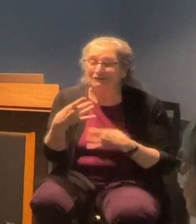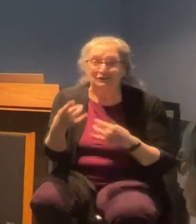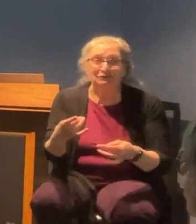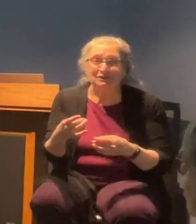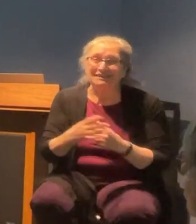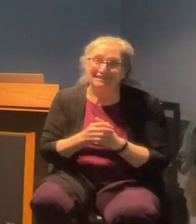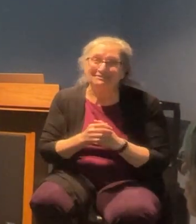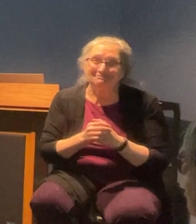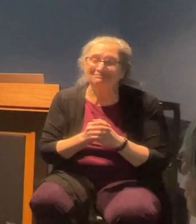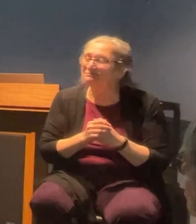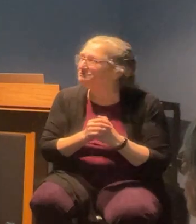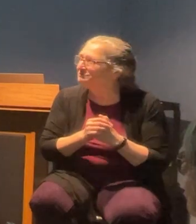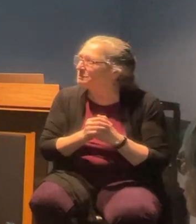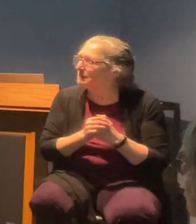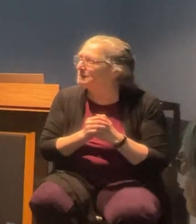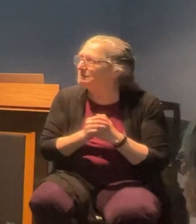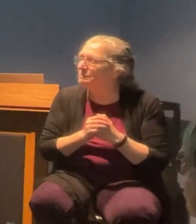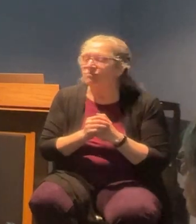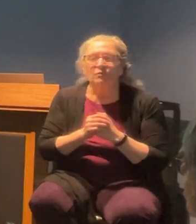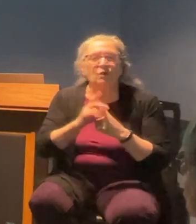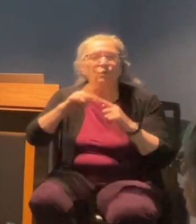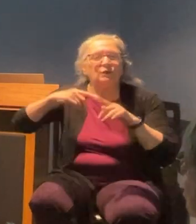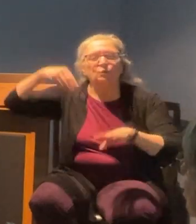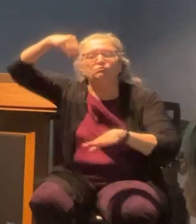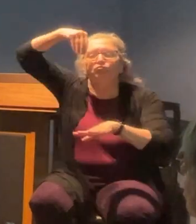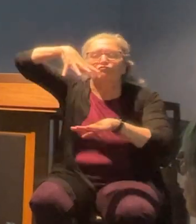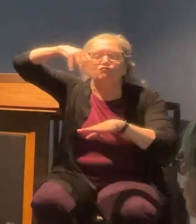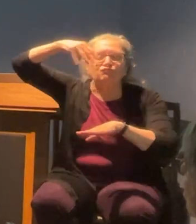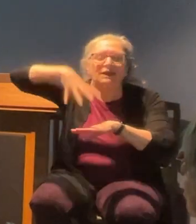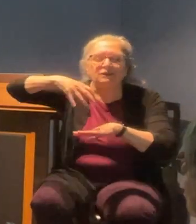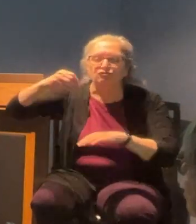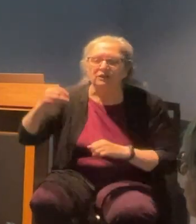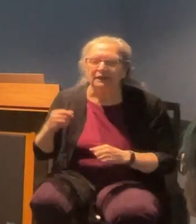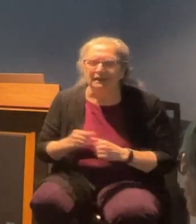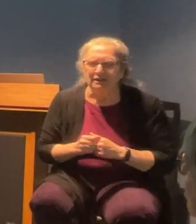were x-raying these garments and accessory, was there